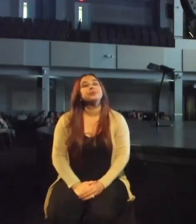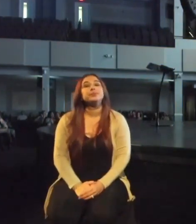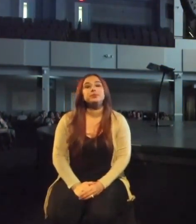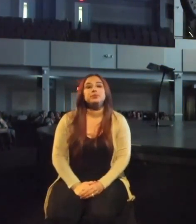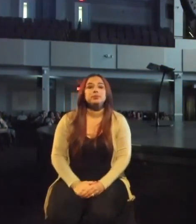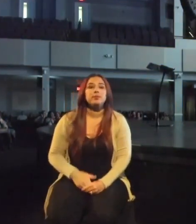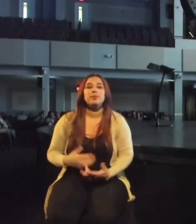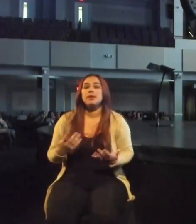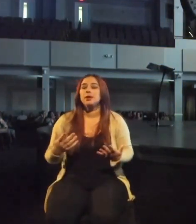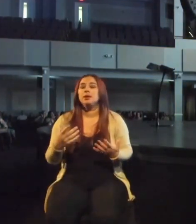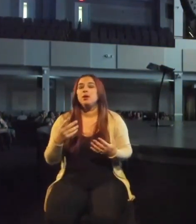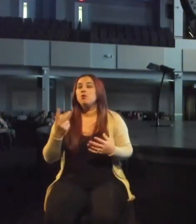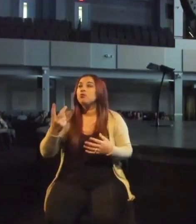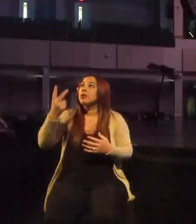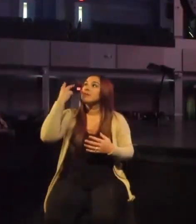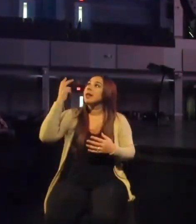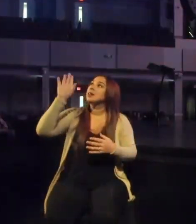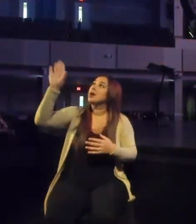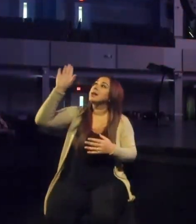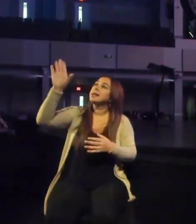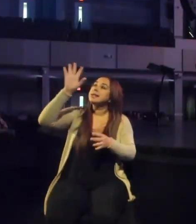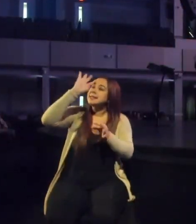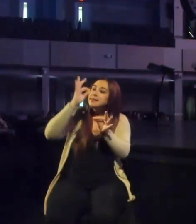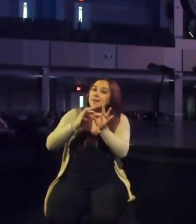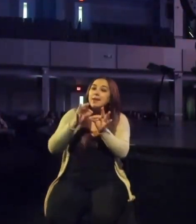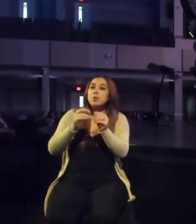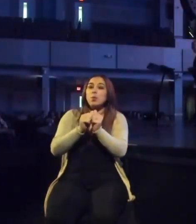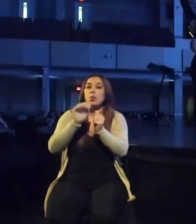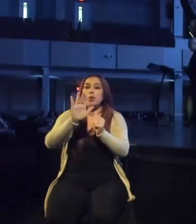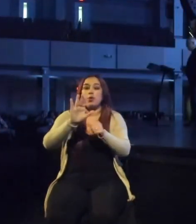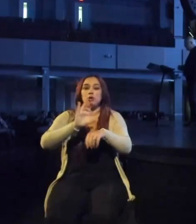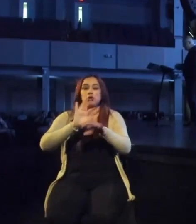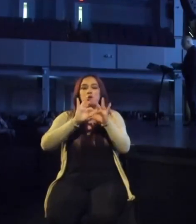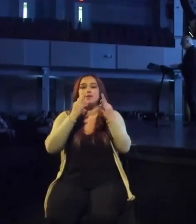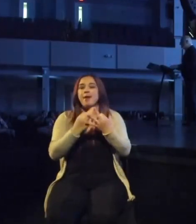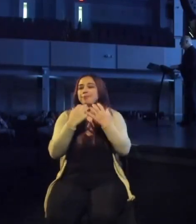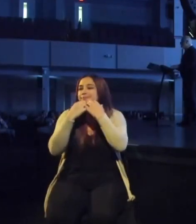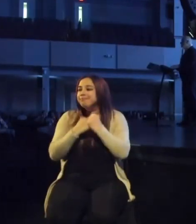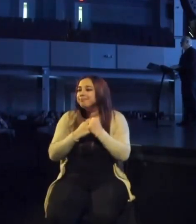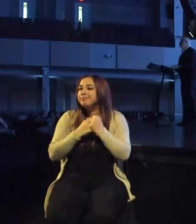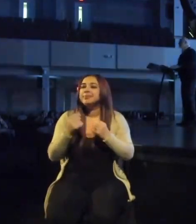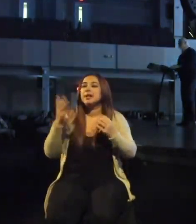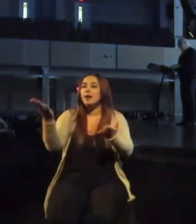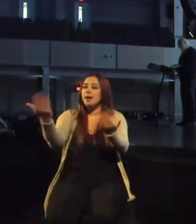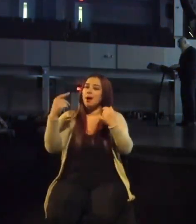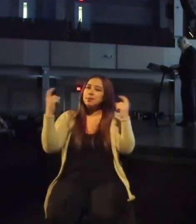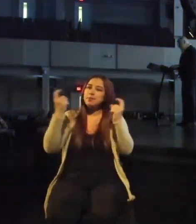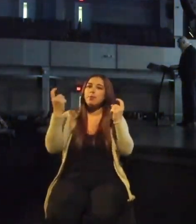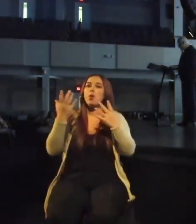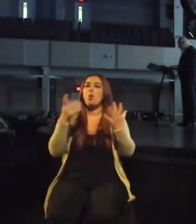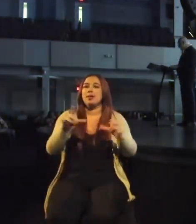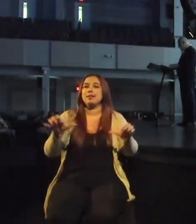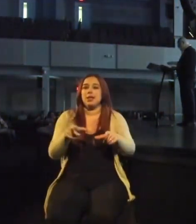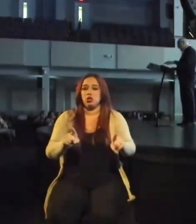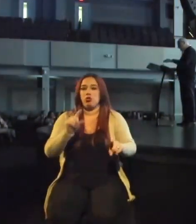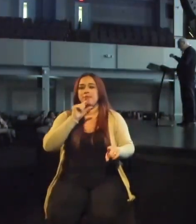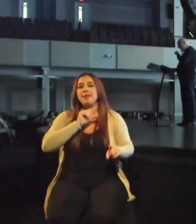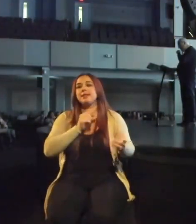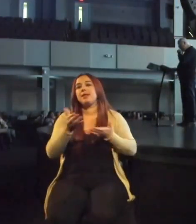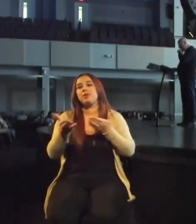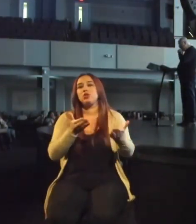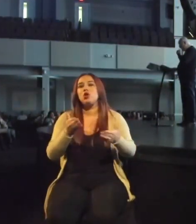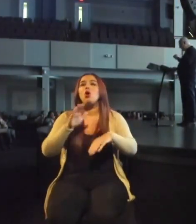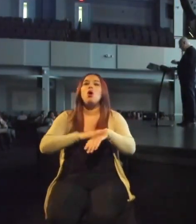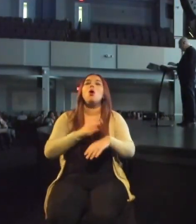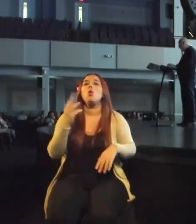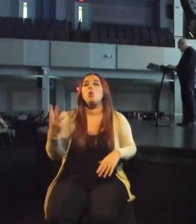Nothing like reflecting on God's faithfulness with your church family. Come celebrate all he has done during our Thanksgiving services